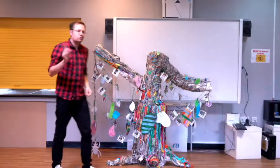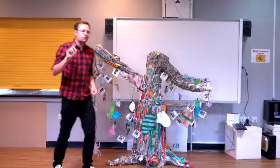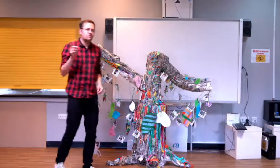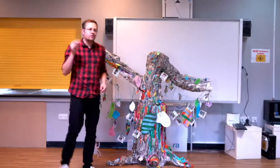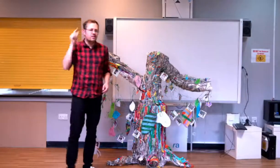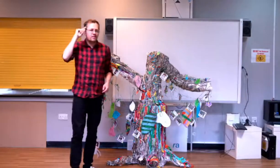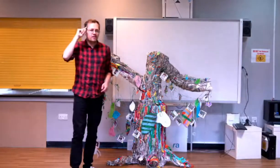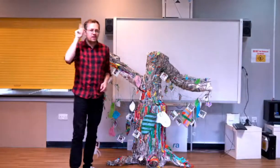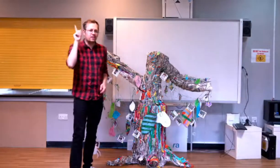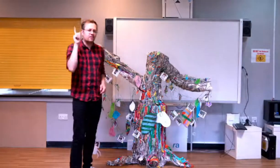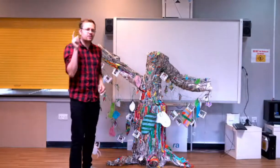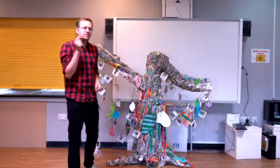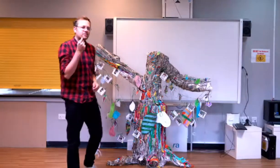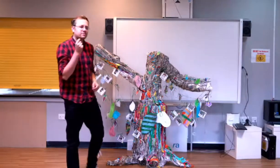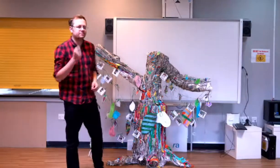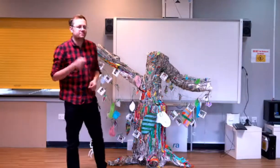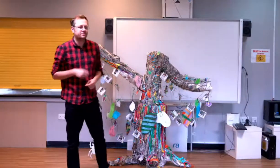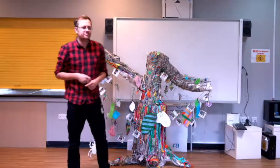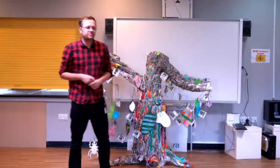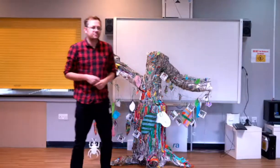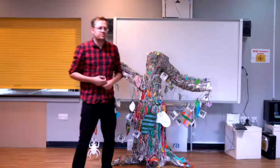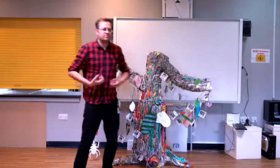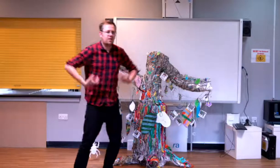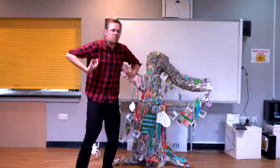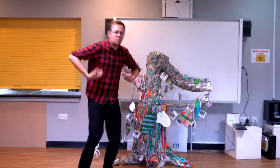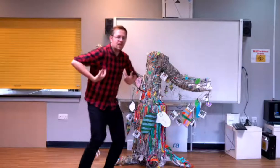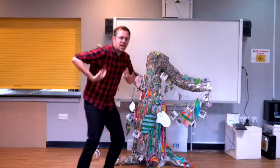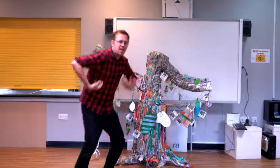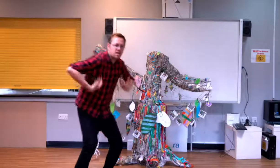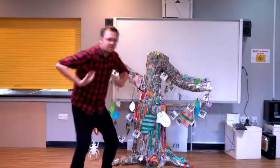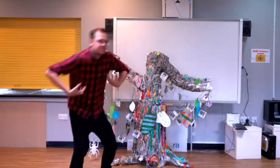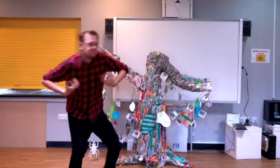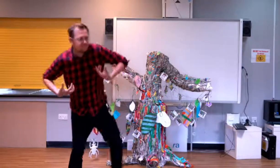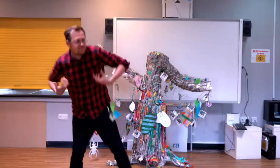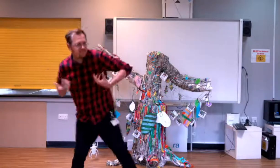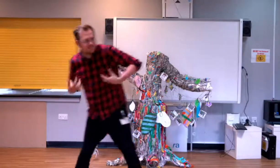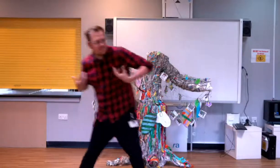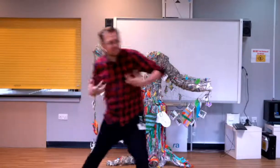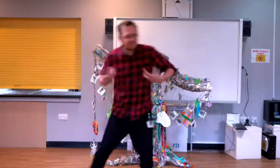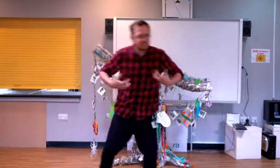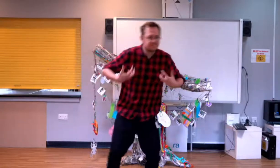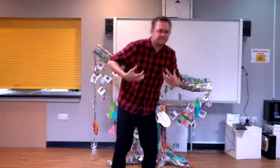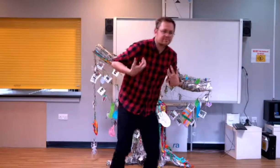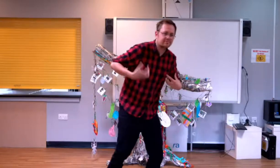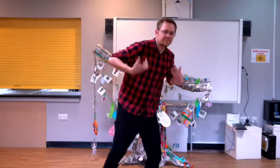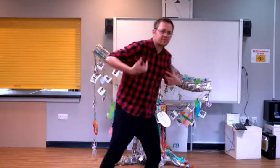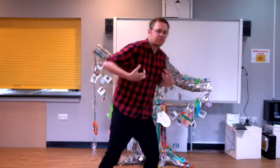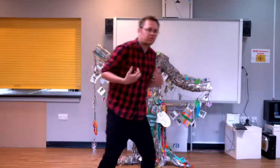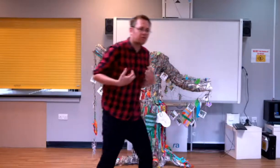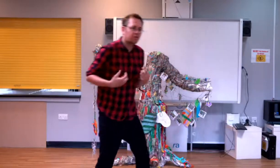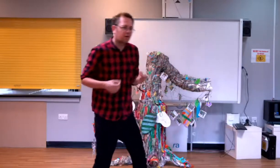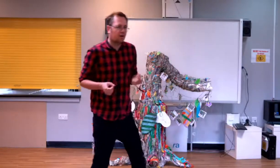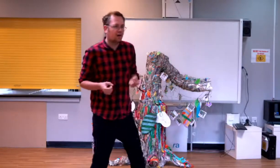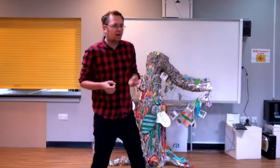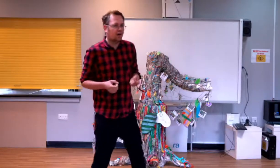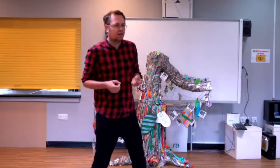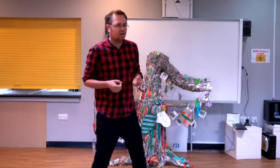What do we think? What do we think? What's coming up? Monkey. Oh, was it a monkey? Or